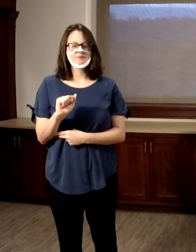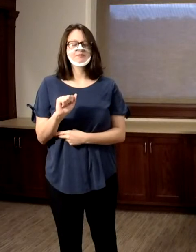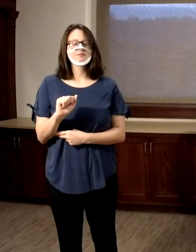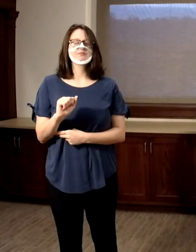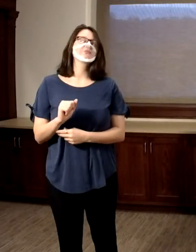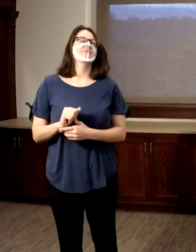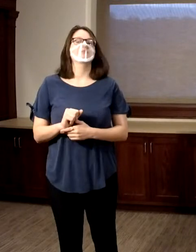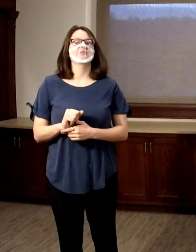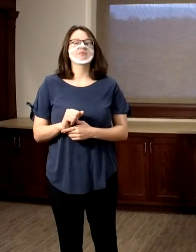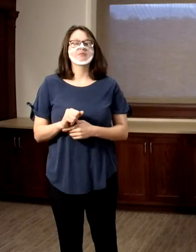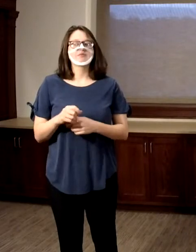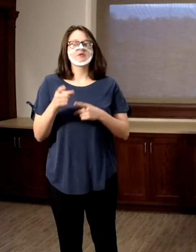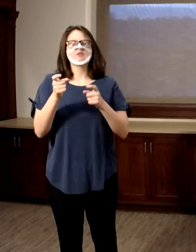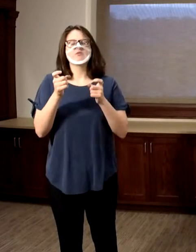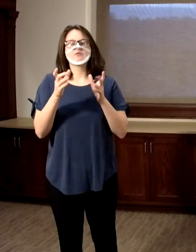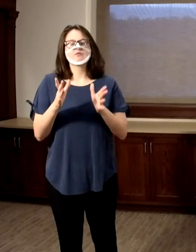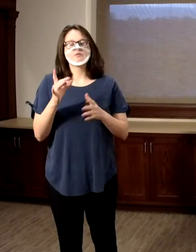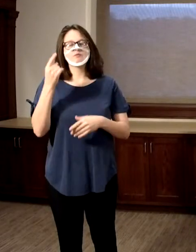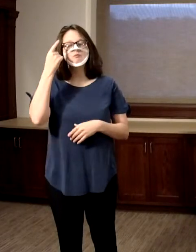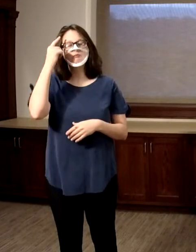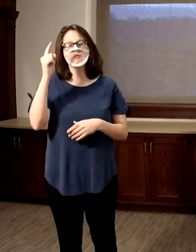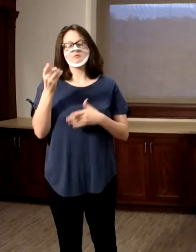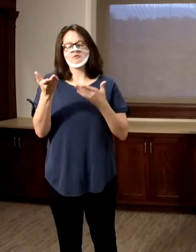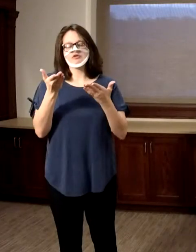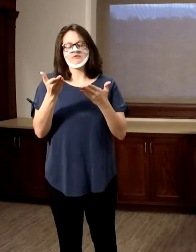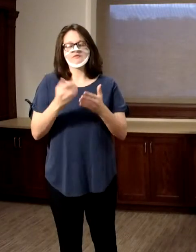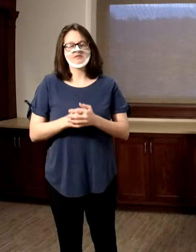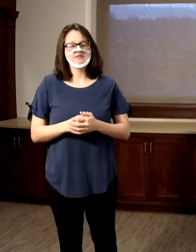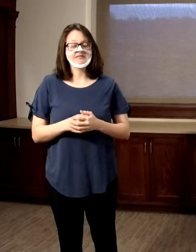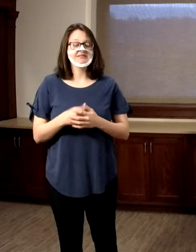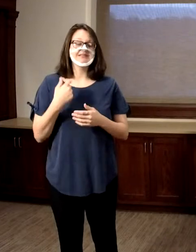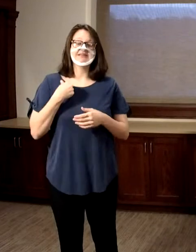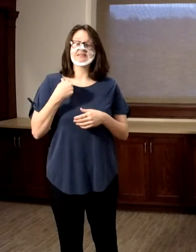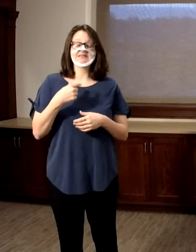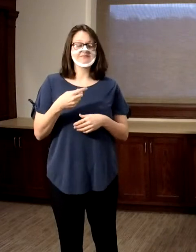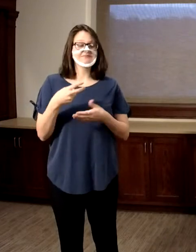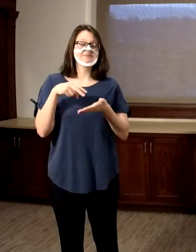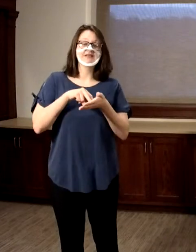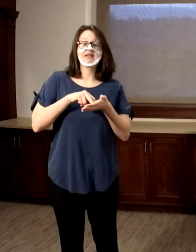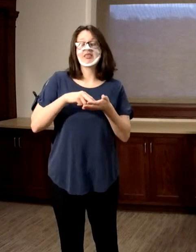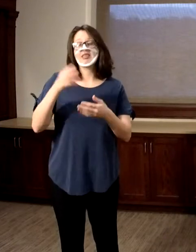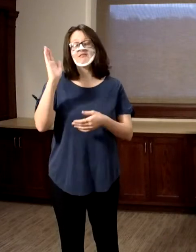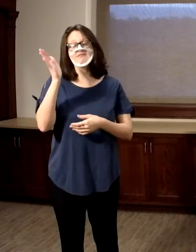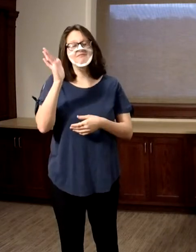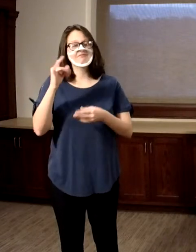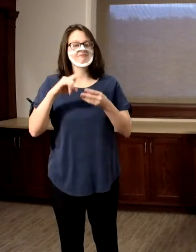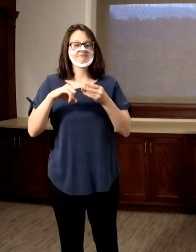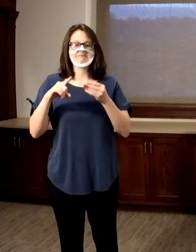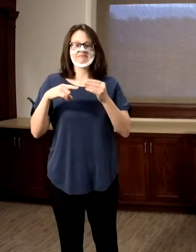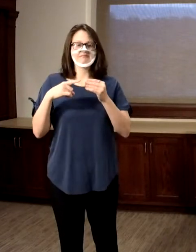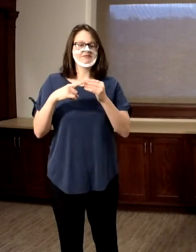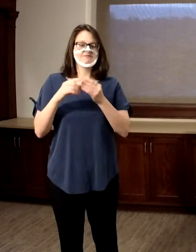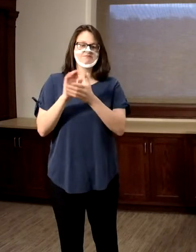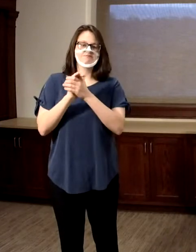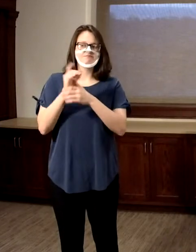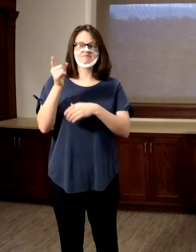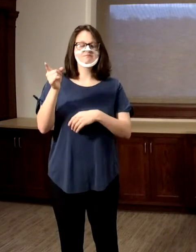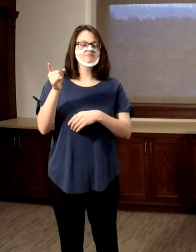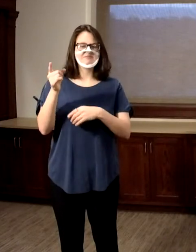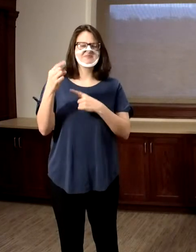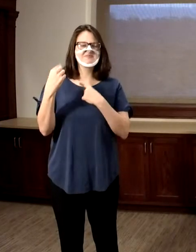go on probably for a half an hour talking about the accolades and the things that Mark Cherna has